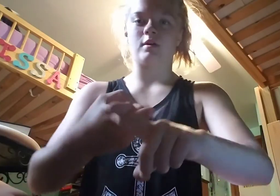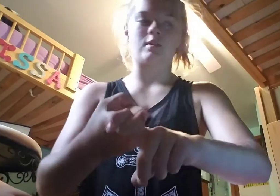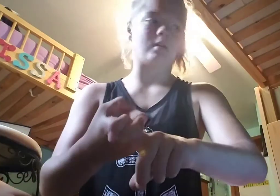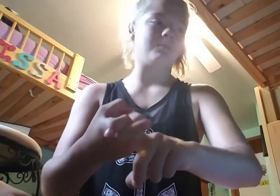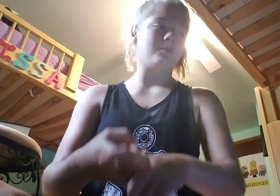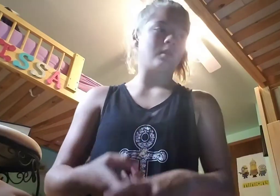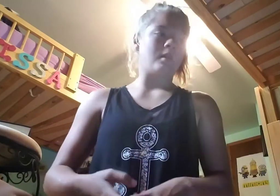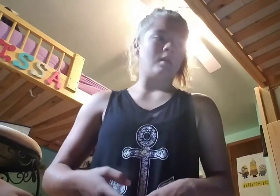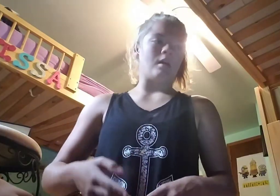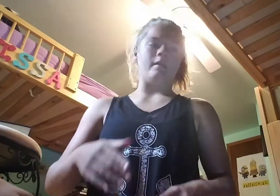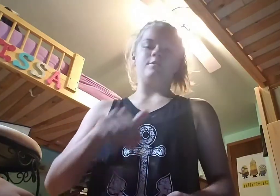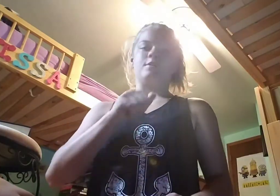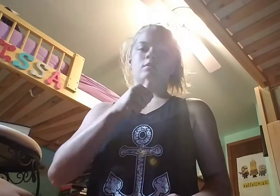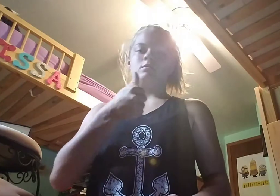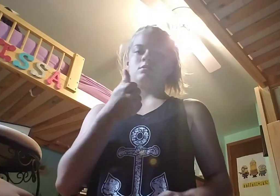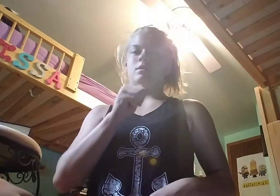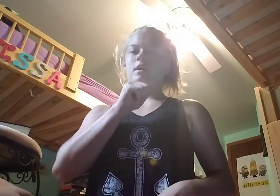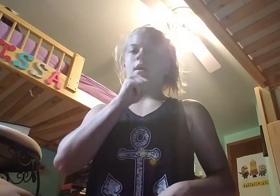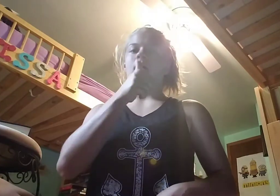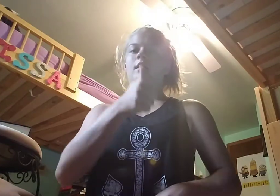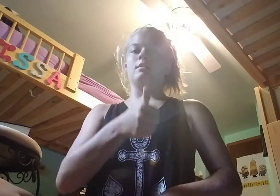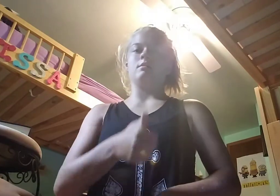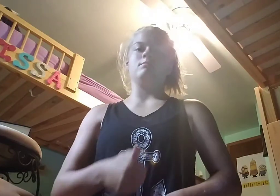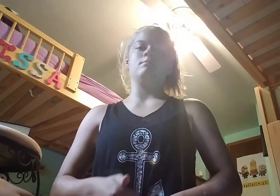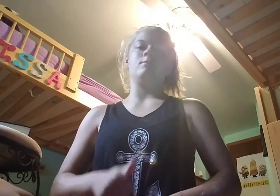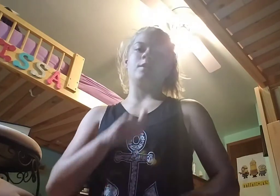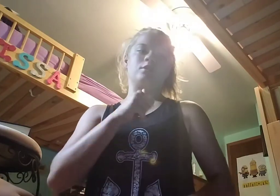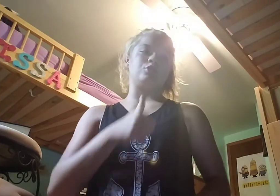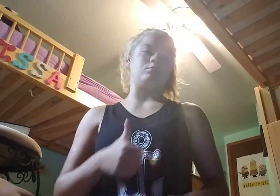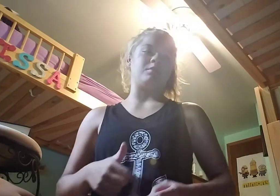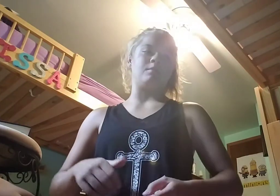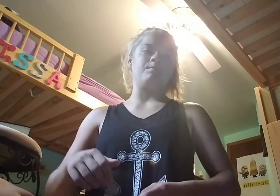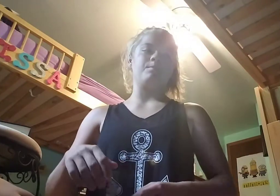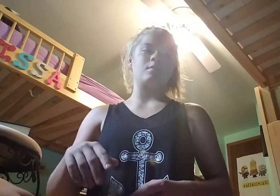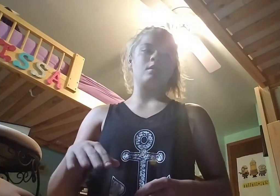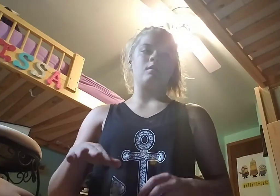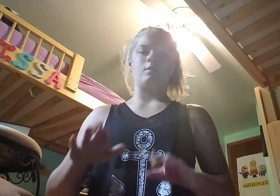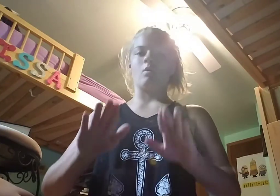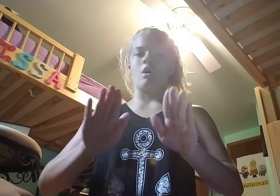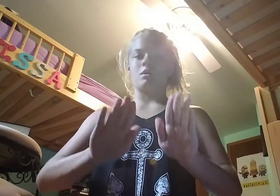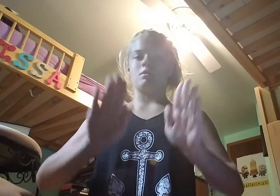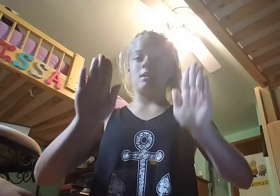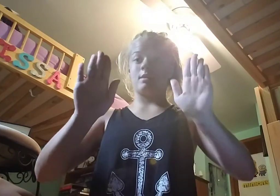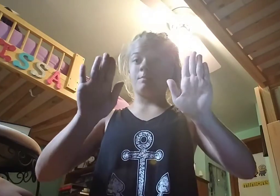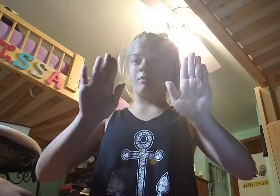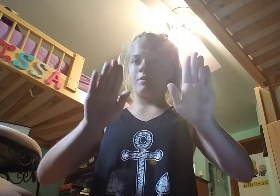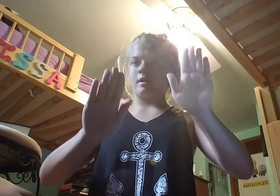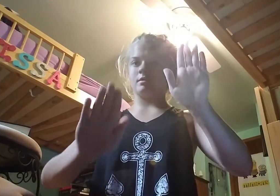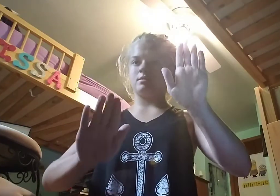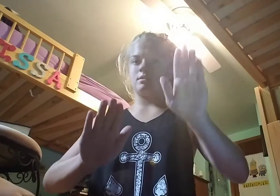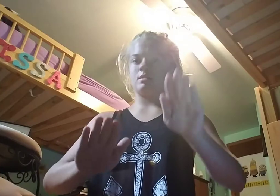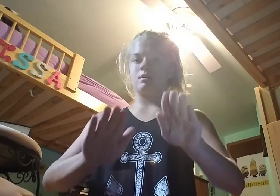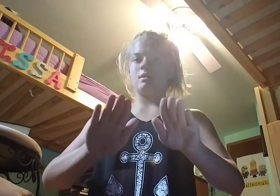that. And then don't, just a hand, and then flick your chin with it. Then walk, you kind of take both hands,